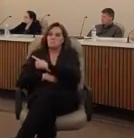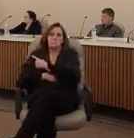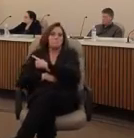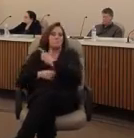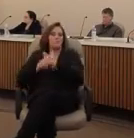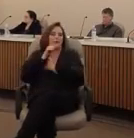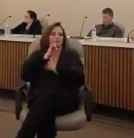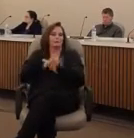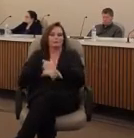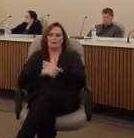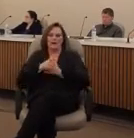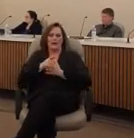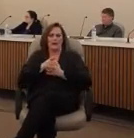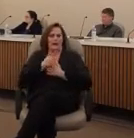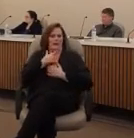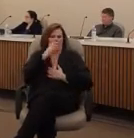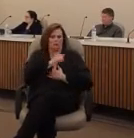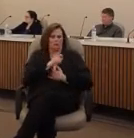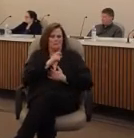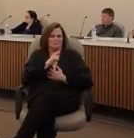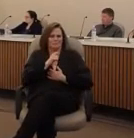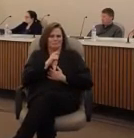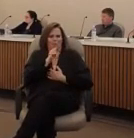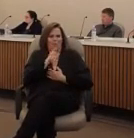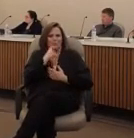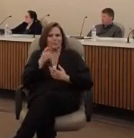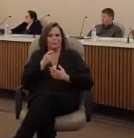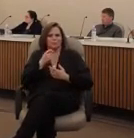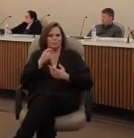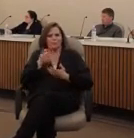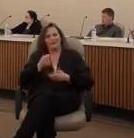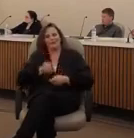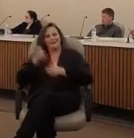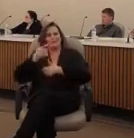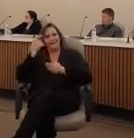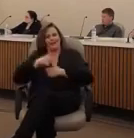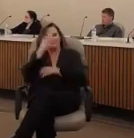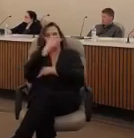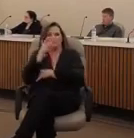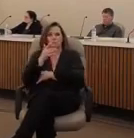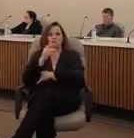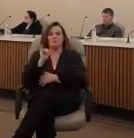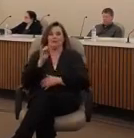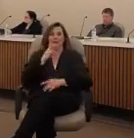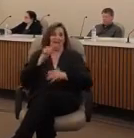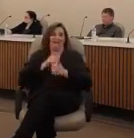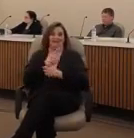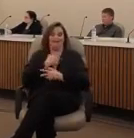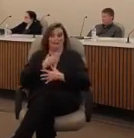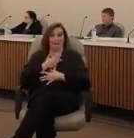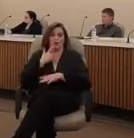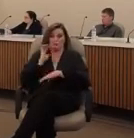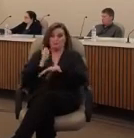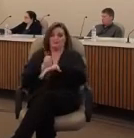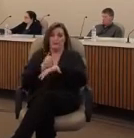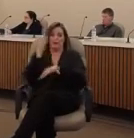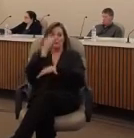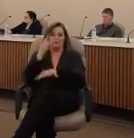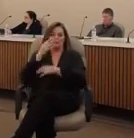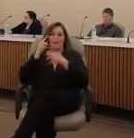not anticipate any tree removal because they're not really doing any type of work that would, if anything, they're installing trees. They're going to be installing some landscaping.